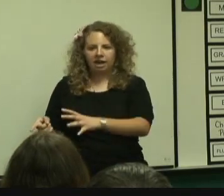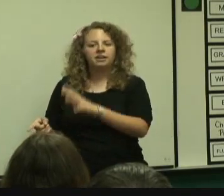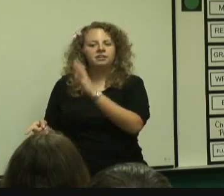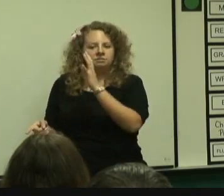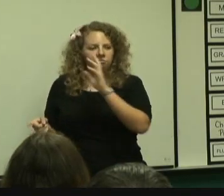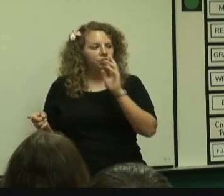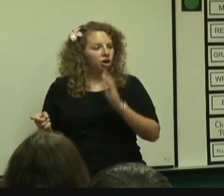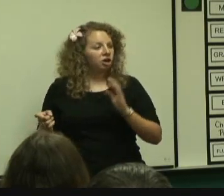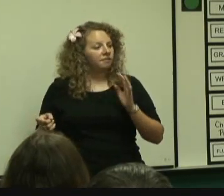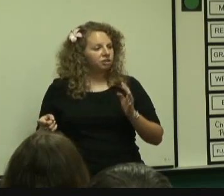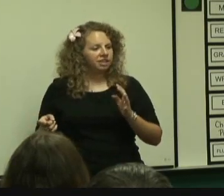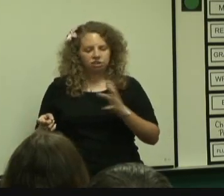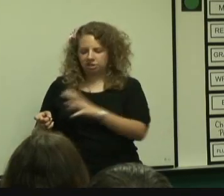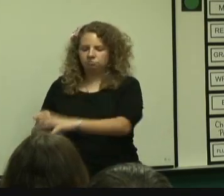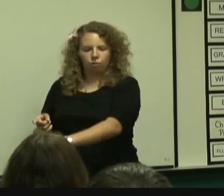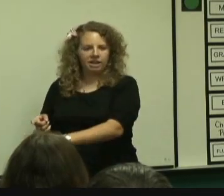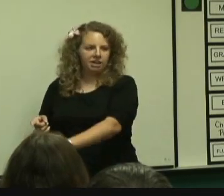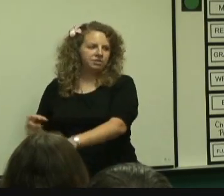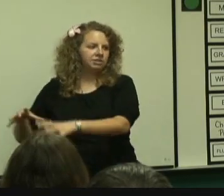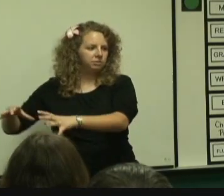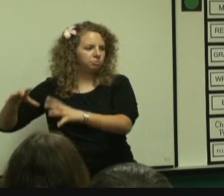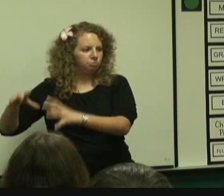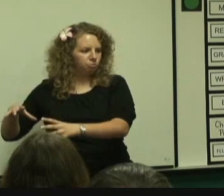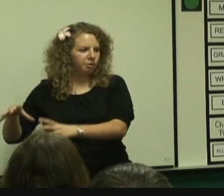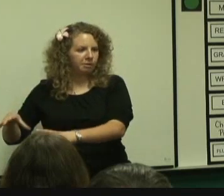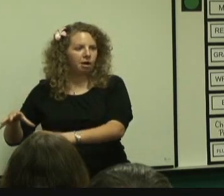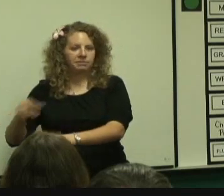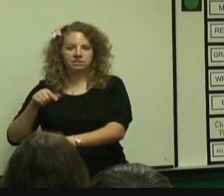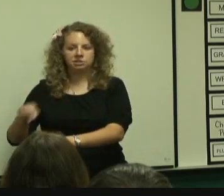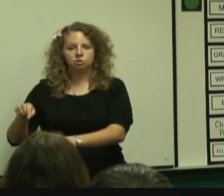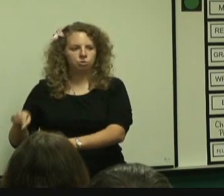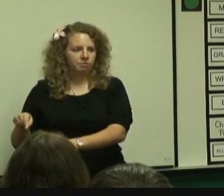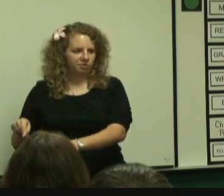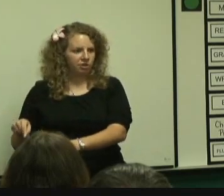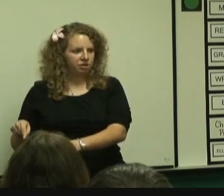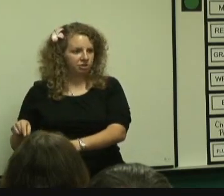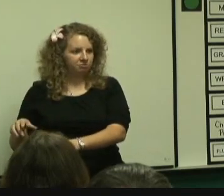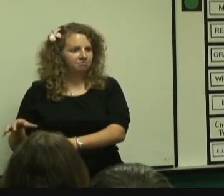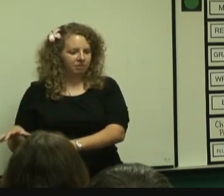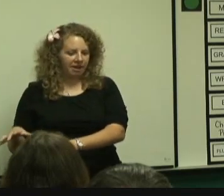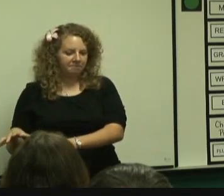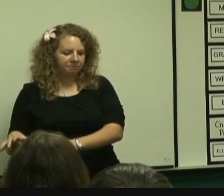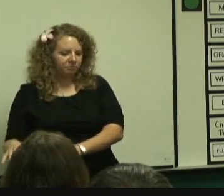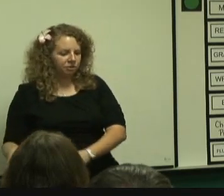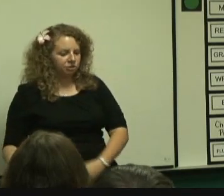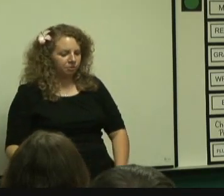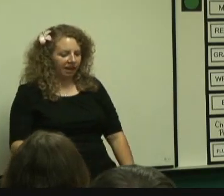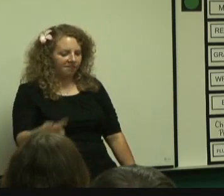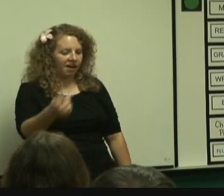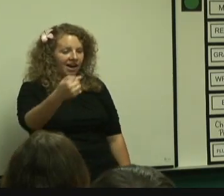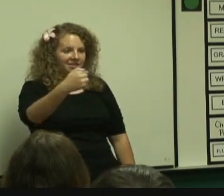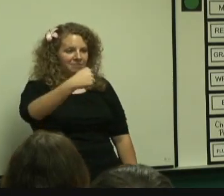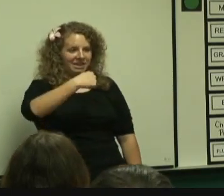that for our conversation, right here, this is where my mom is, this is who I'm referring to, okay? So we have I and me,